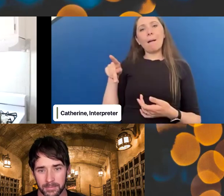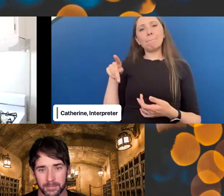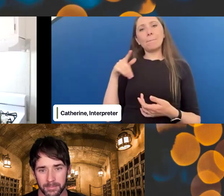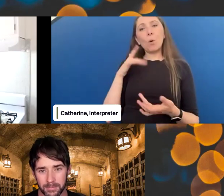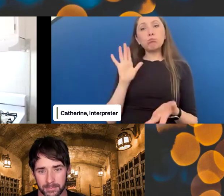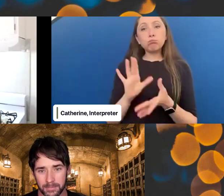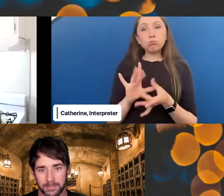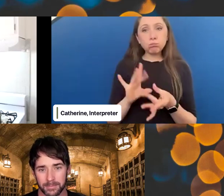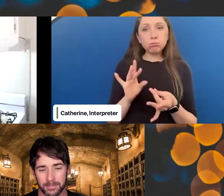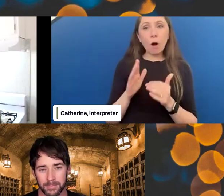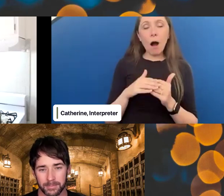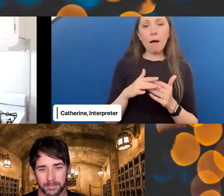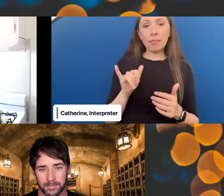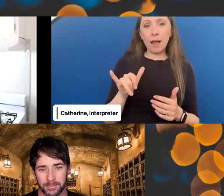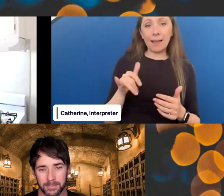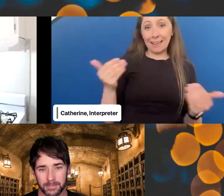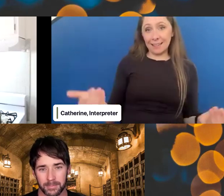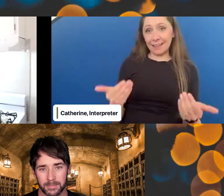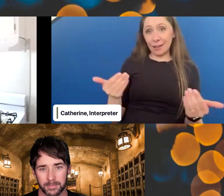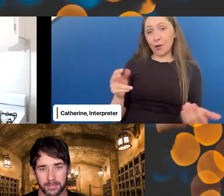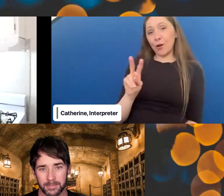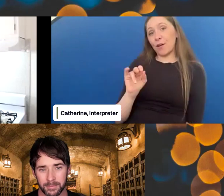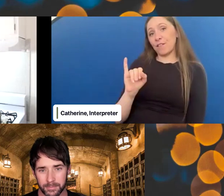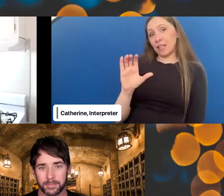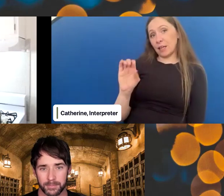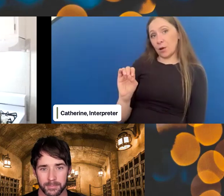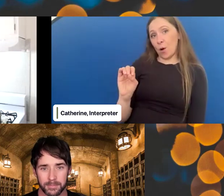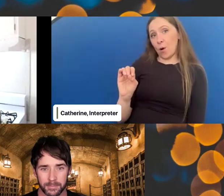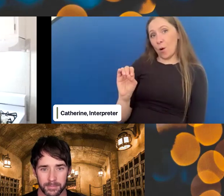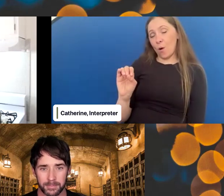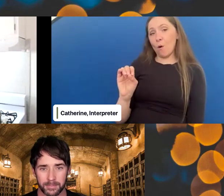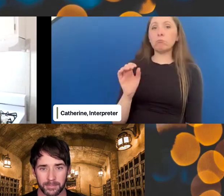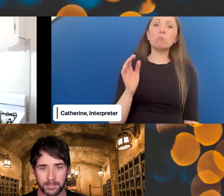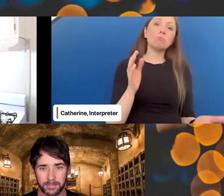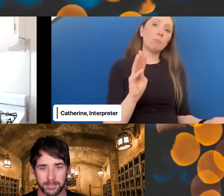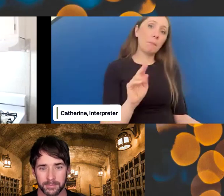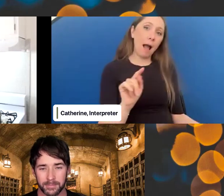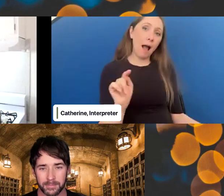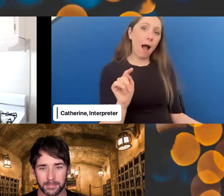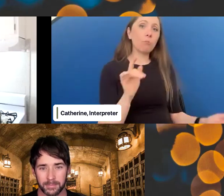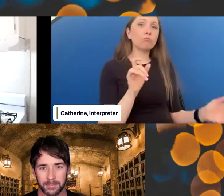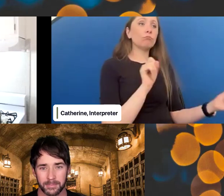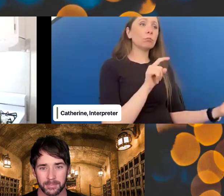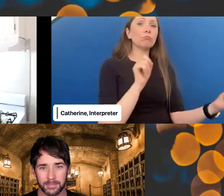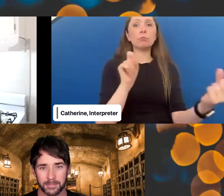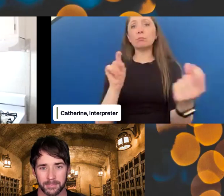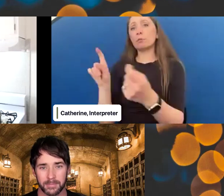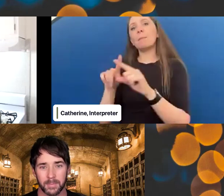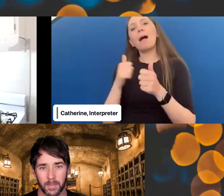time. Of course, the ones who are here, Vico, sometimes Nat Fax, and we're just texting. But it's so hard because everyone lives